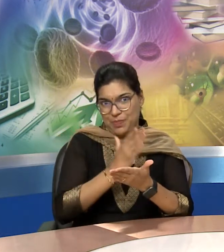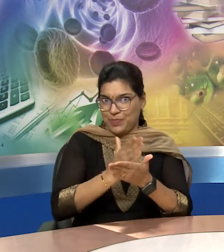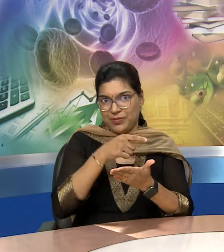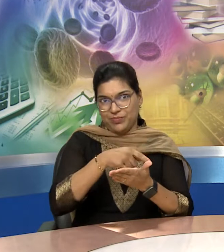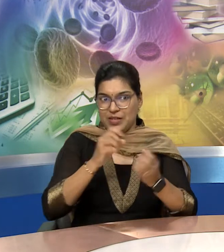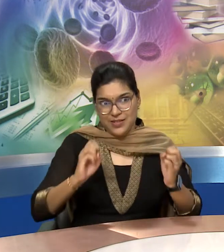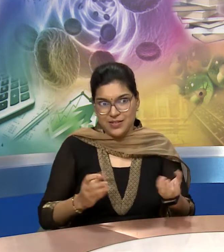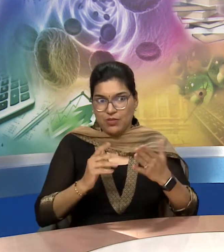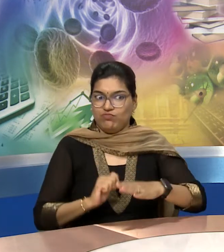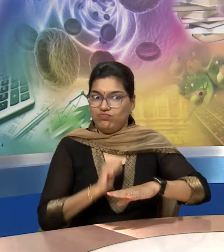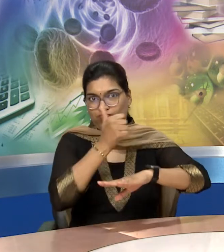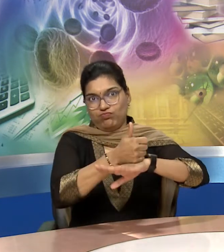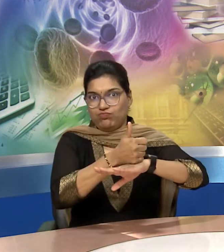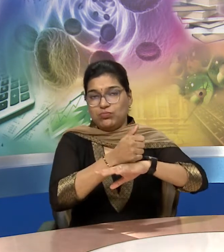for societies.